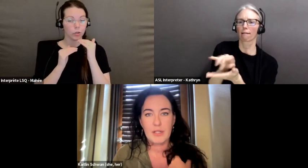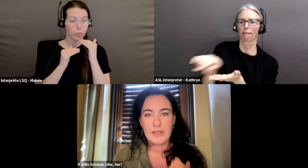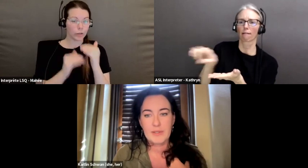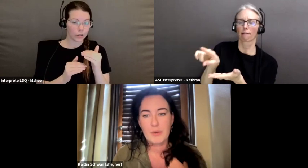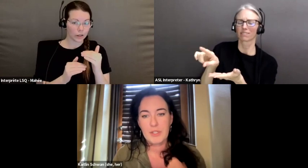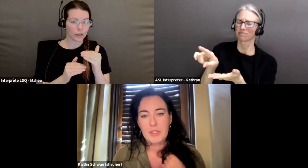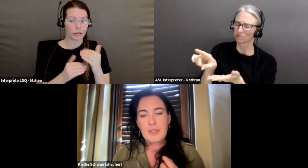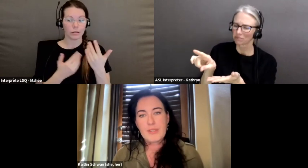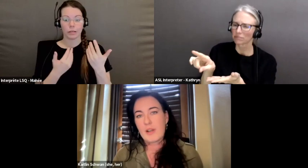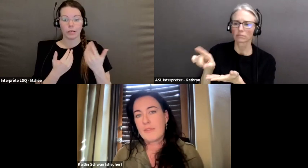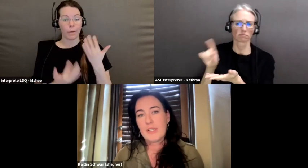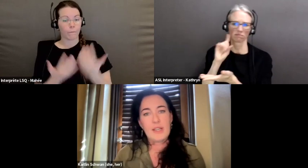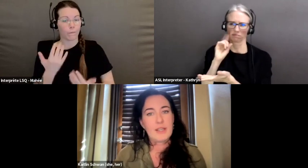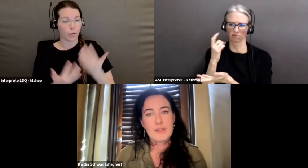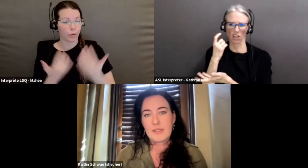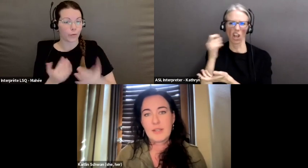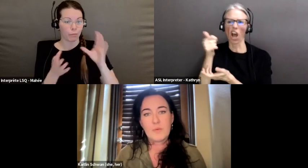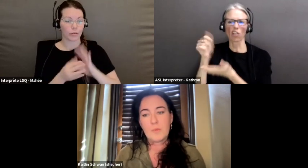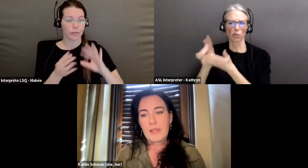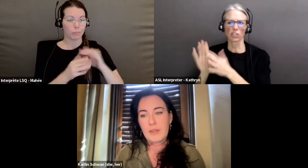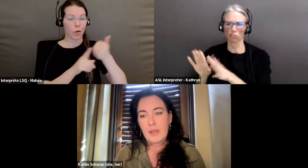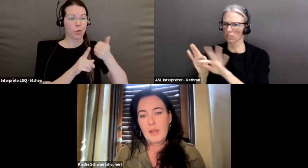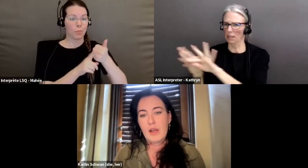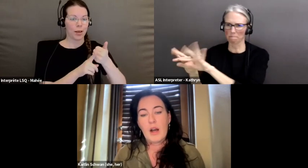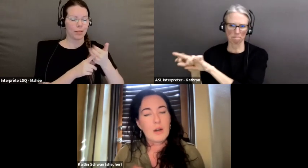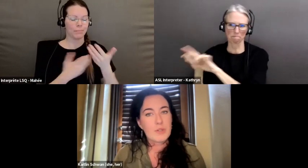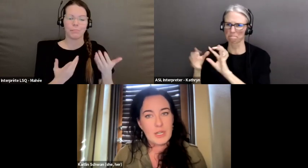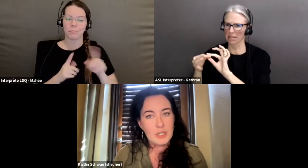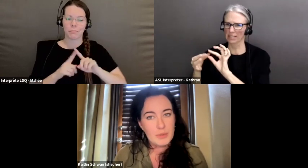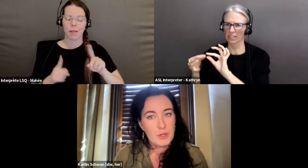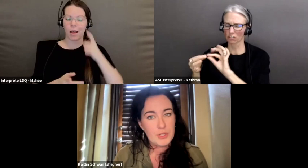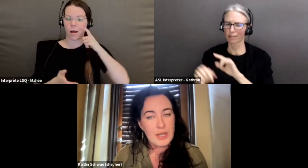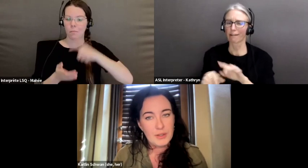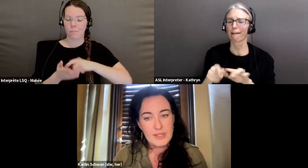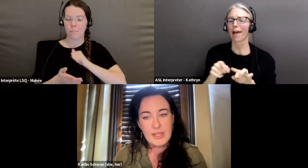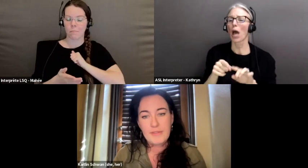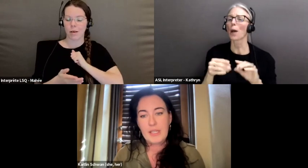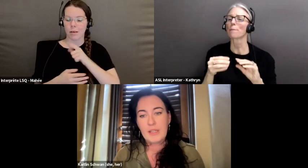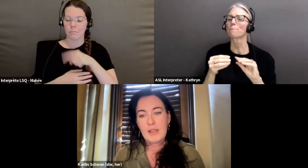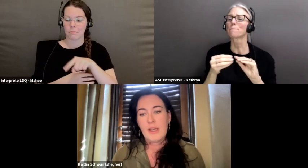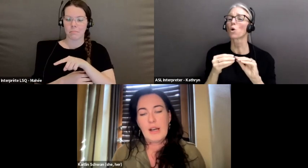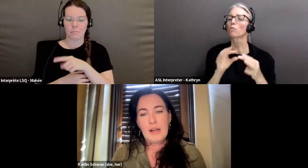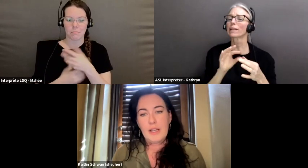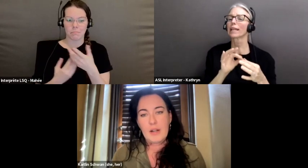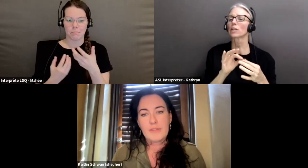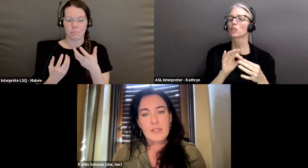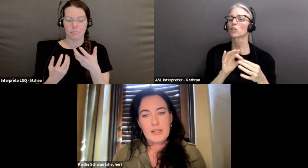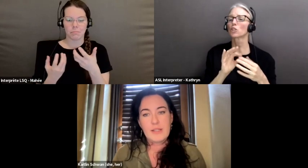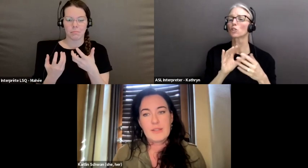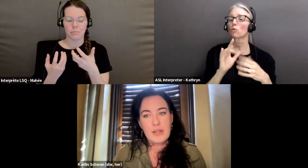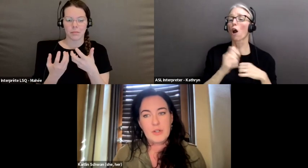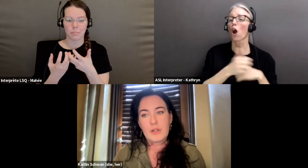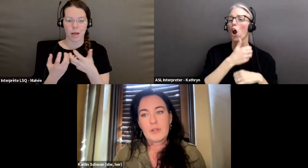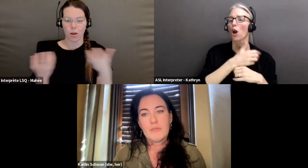my colleagues have spoken to, this is often inconsistent with a harm reduction approach to health and safety. It often